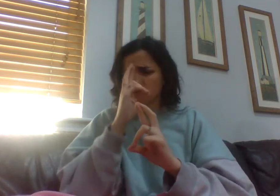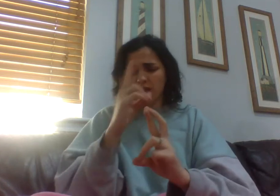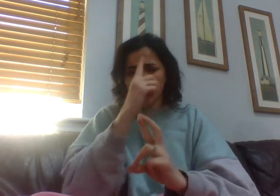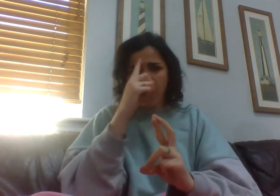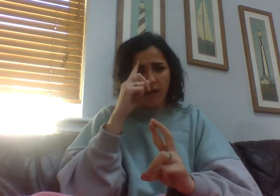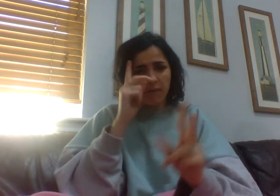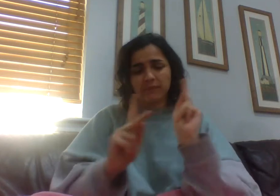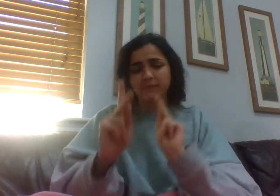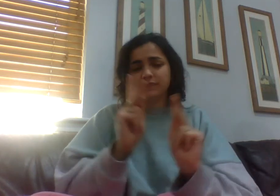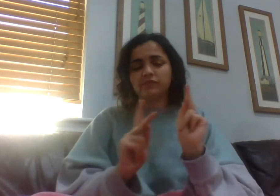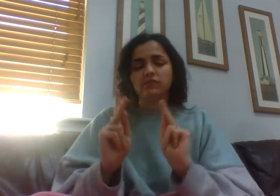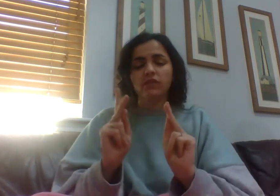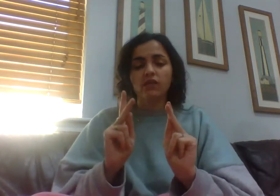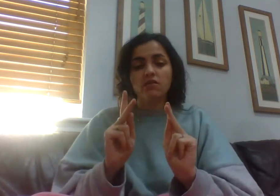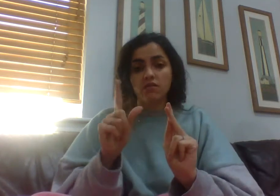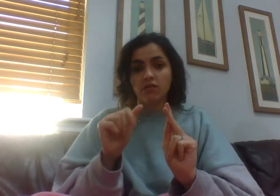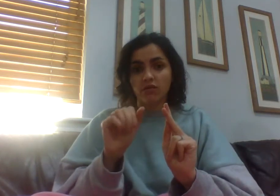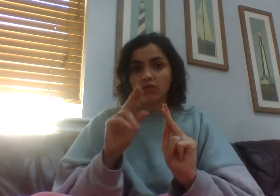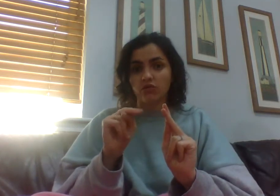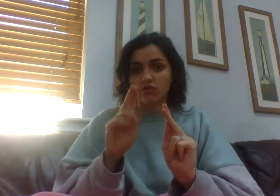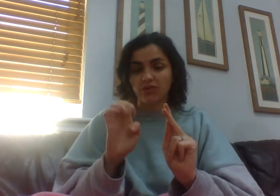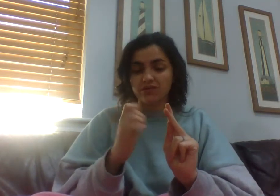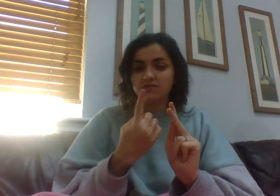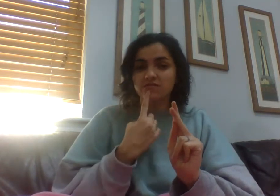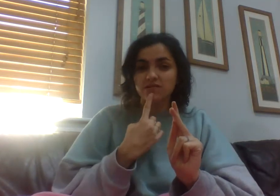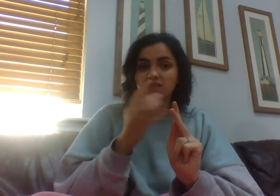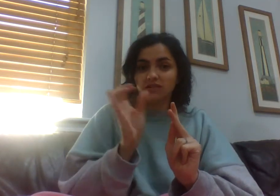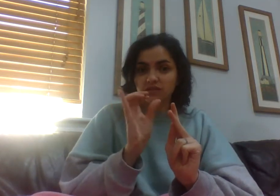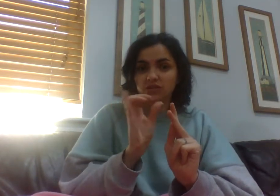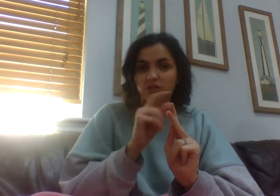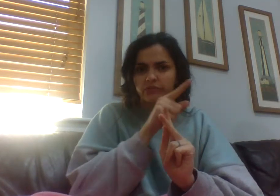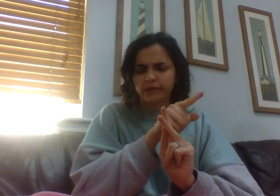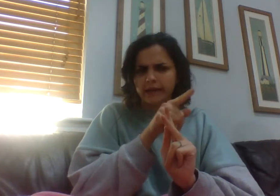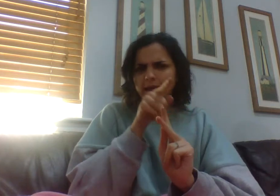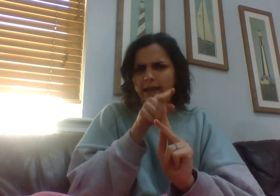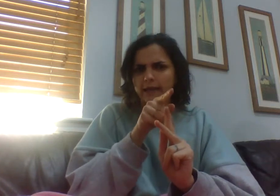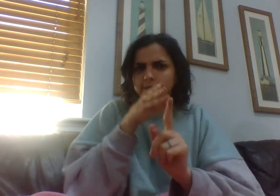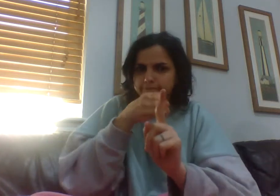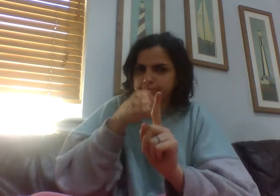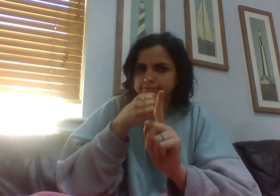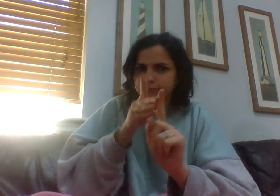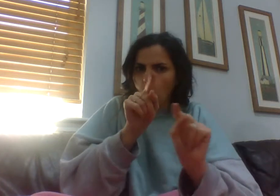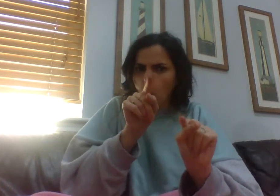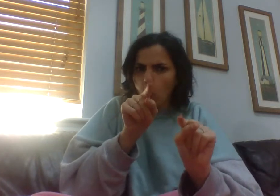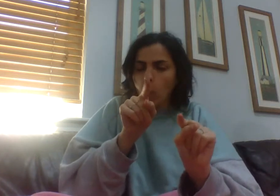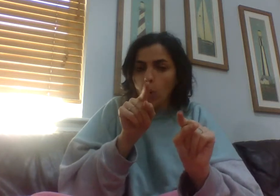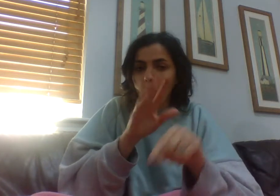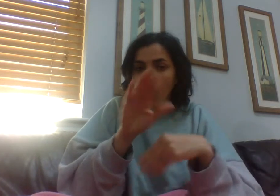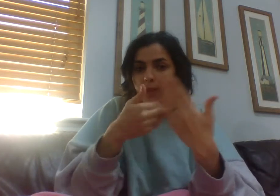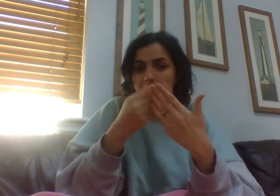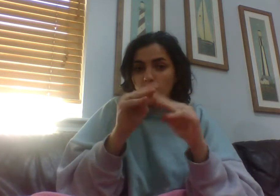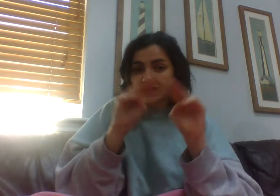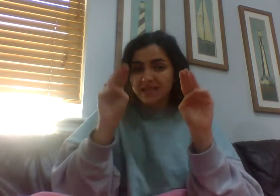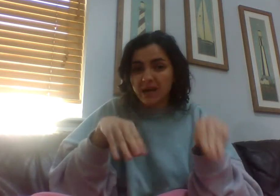said, of course, he frequented lots of the art museums in New York City, and he said once, you could go into the museums, but you didn't feel that